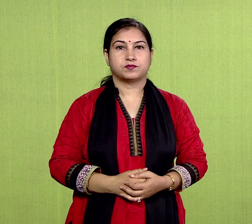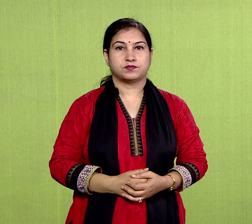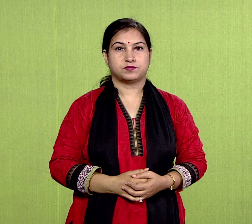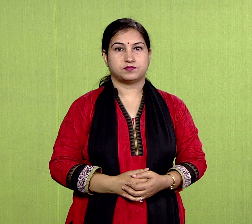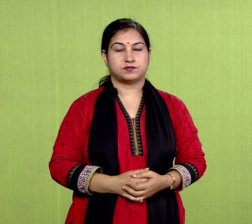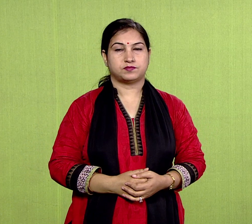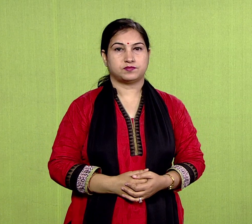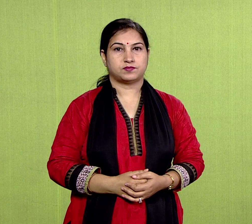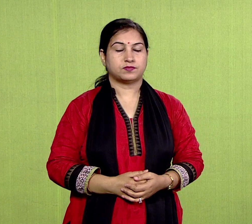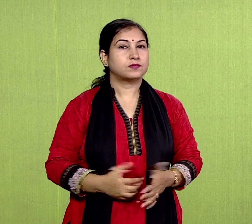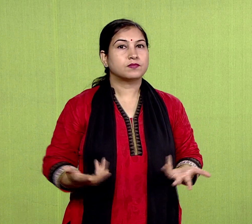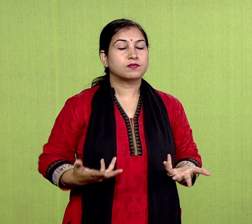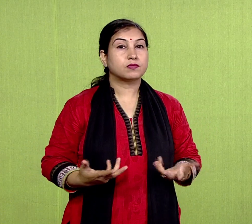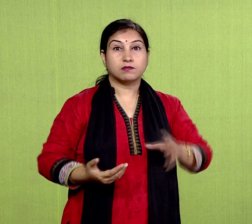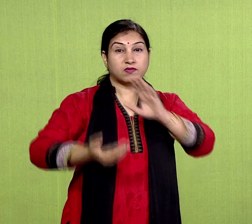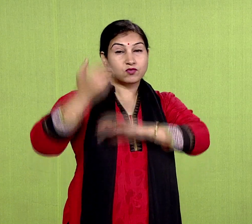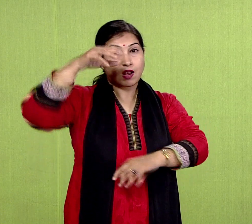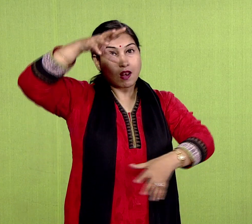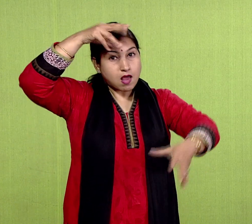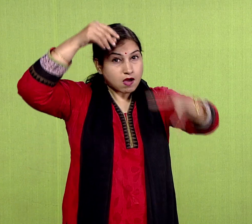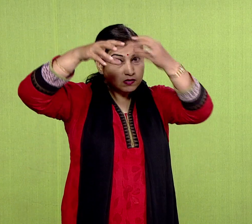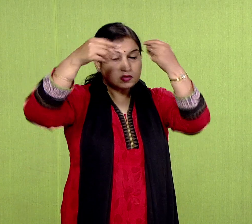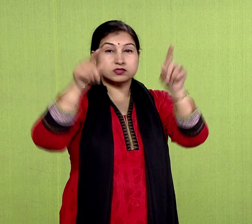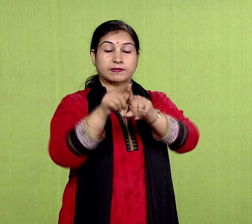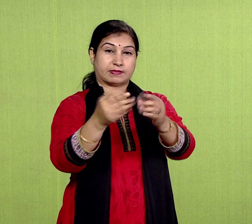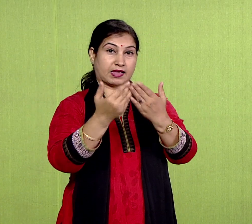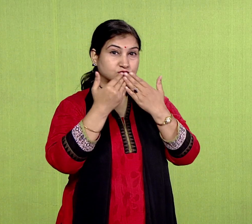In the field of learning and education,